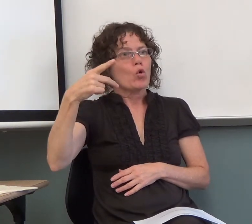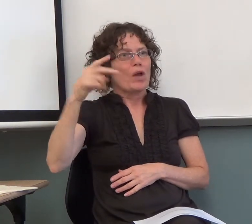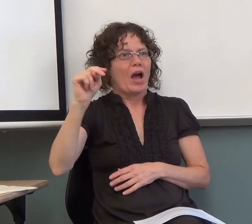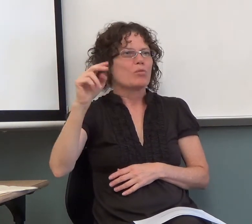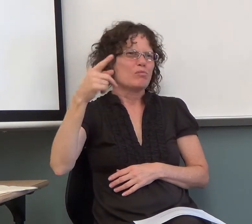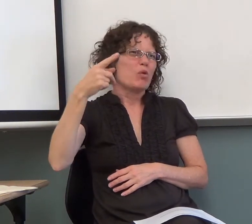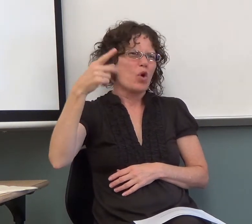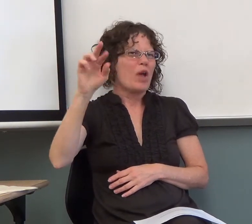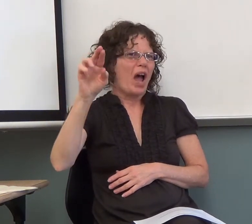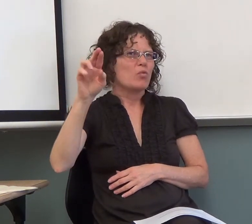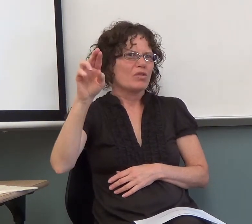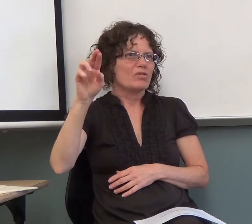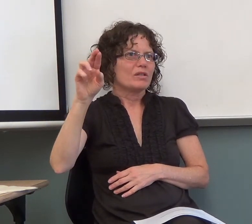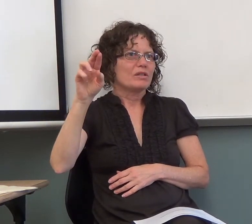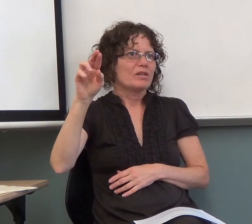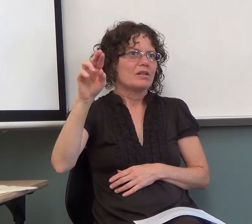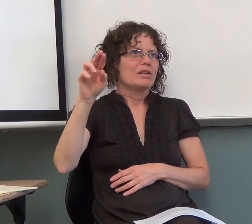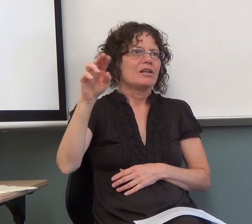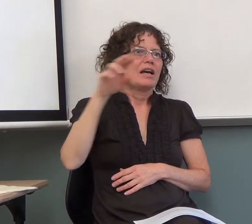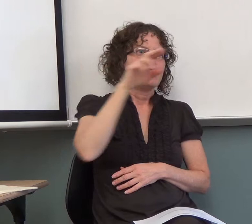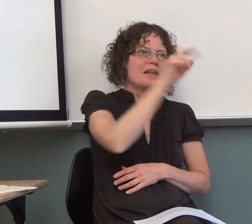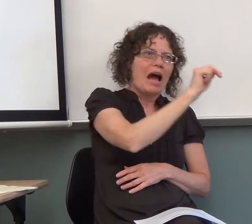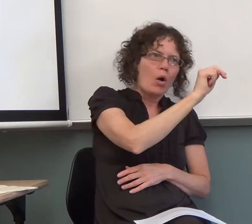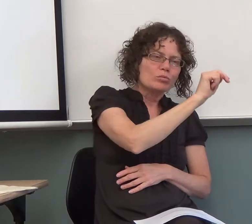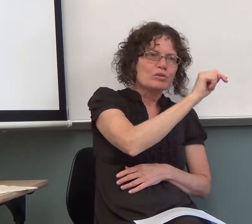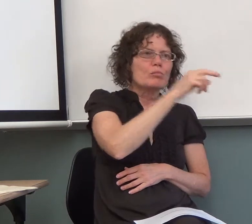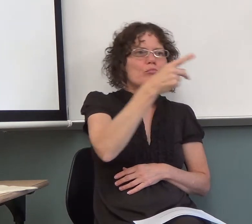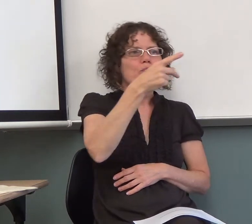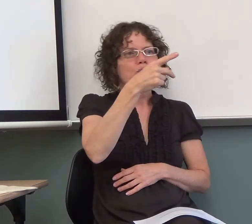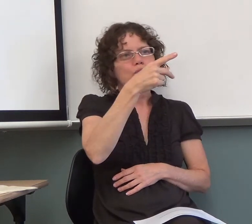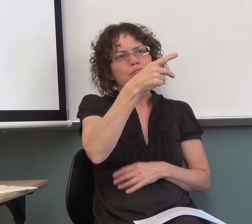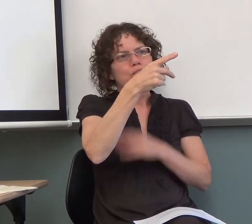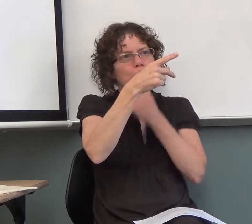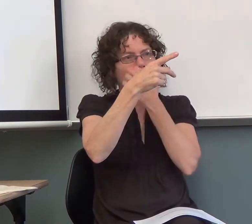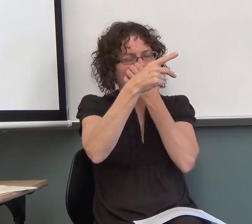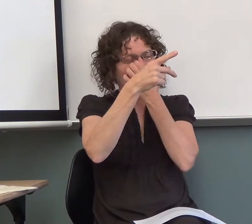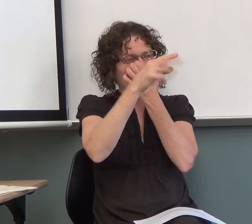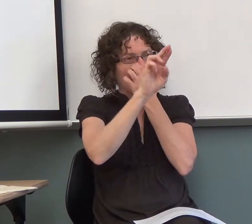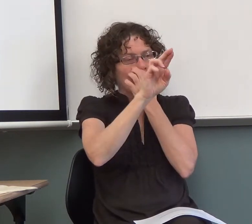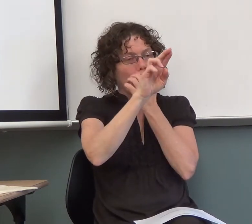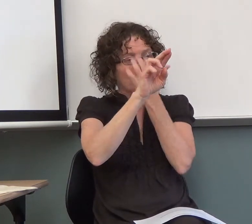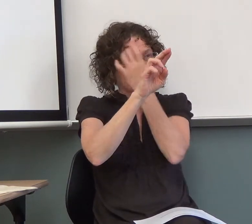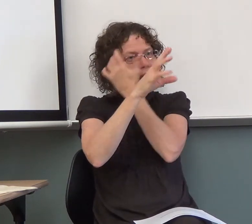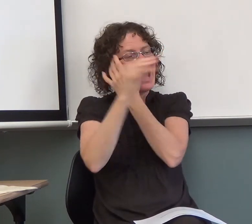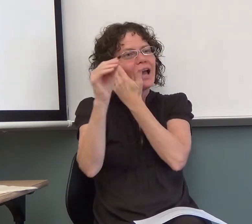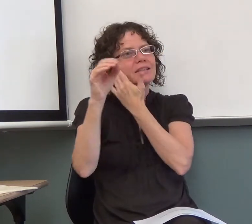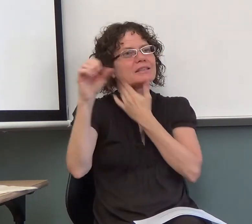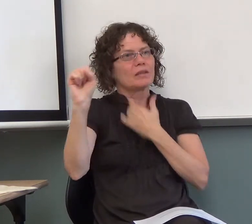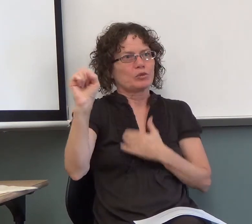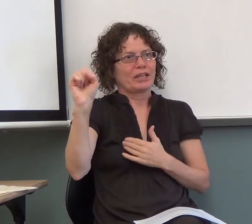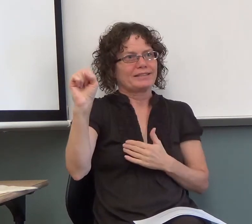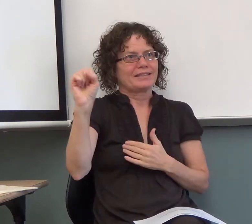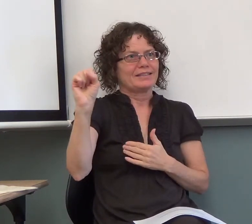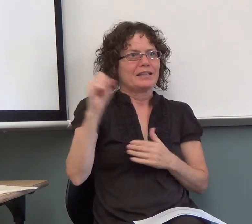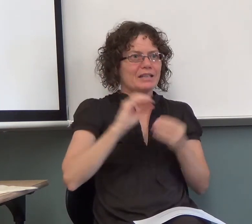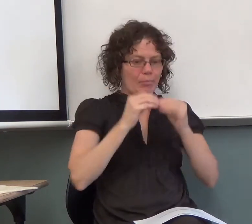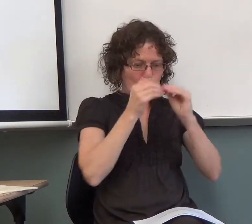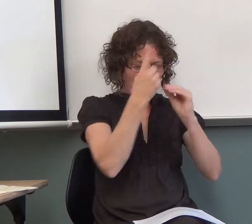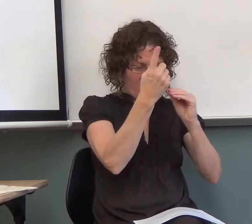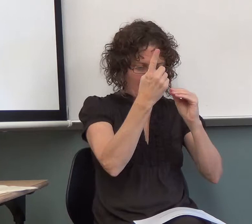nouns, pronouns, and the subject, okay? So number one, let's work on that one together. They may not have a pronoun